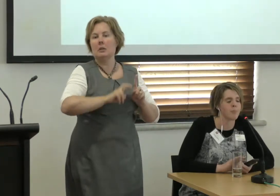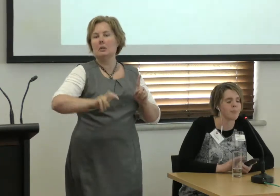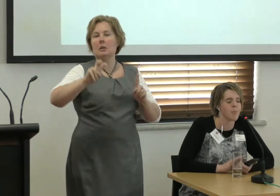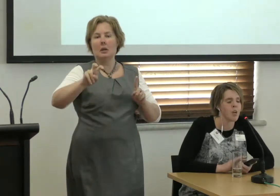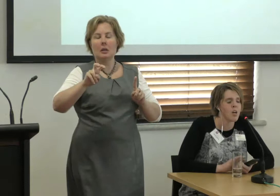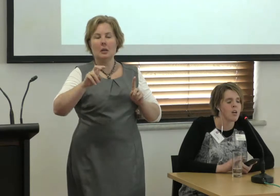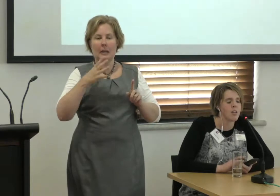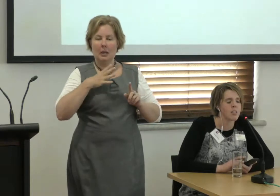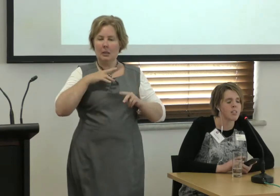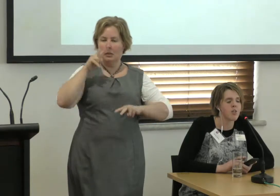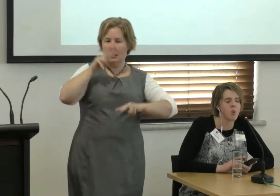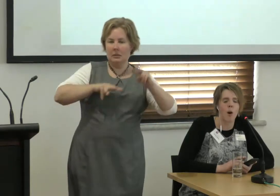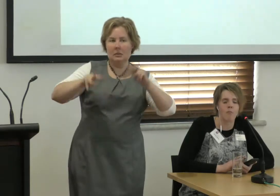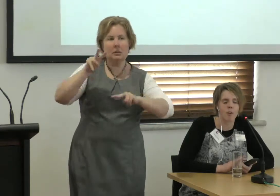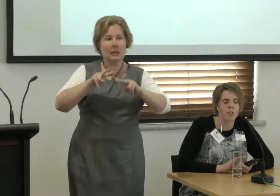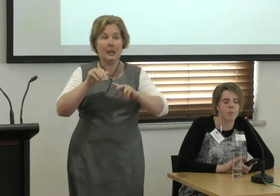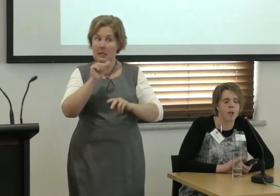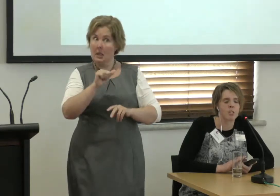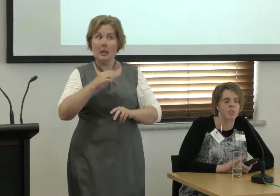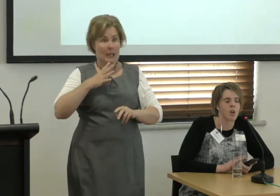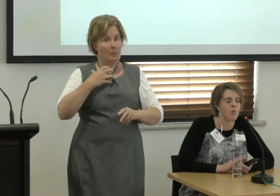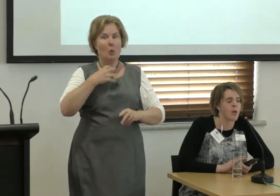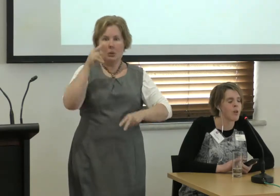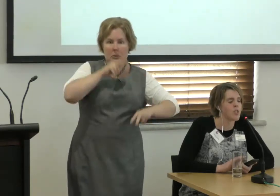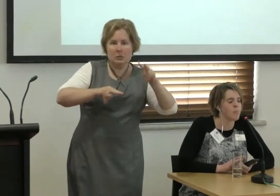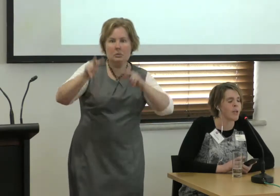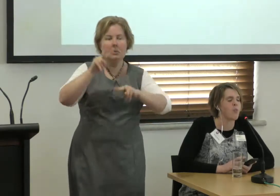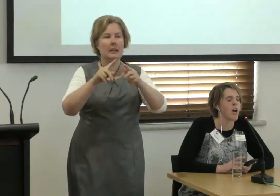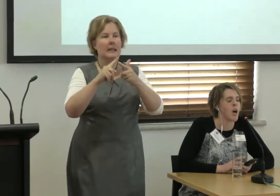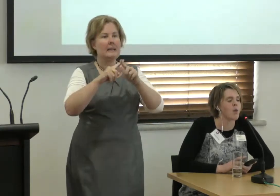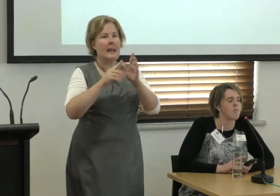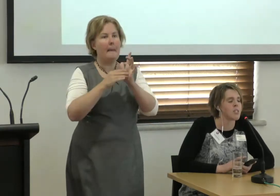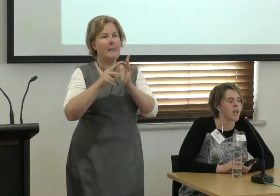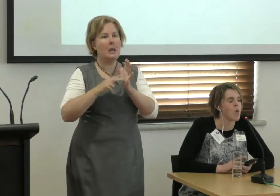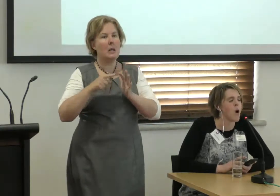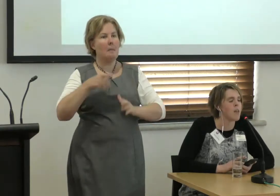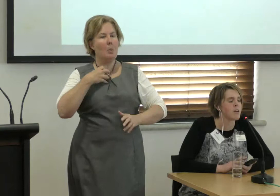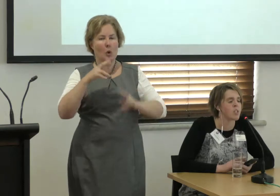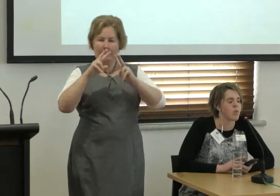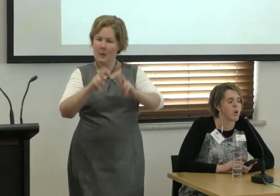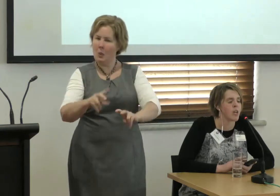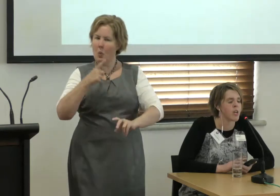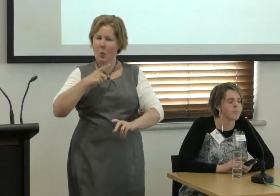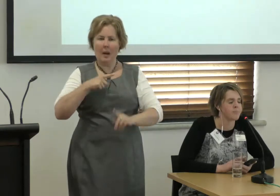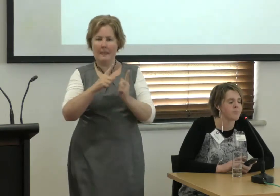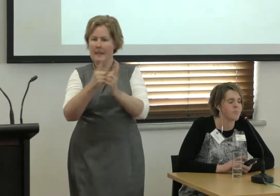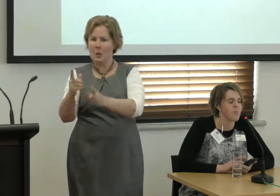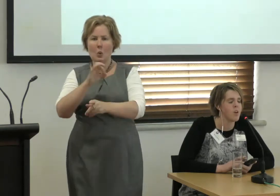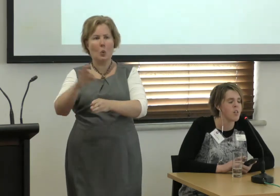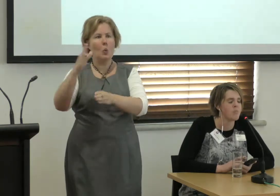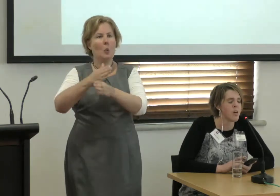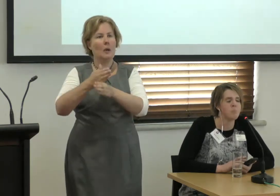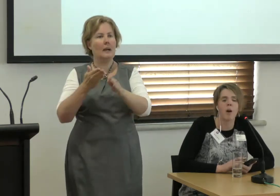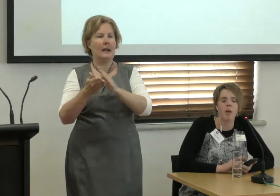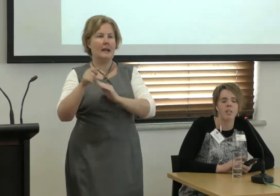examination. Yes, it does require further examination, so we're going to jump on that right now and investigate why things aren't working.